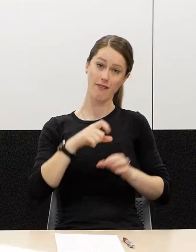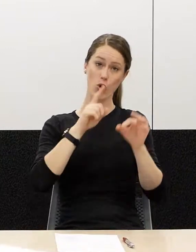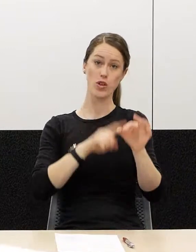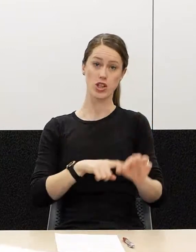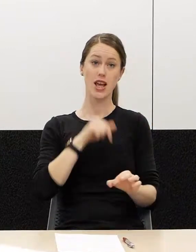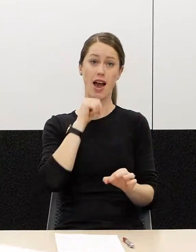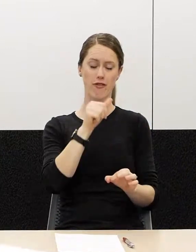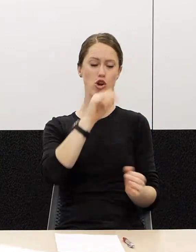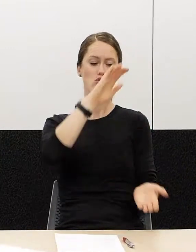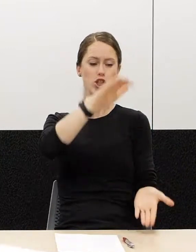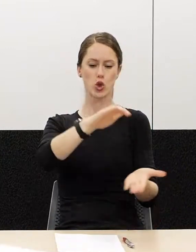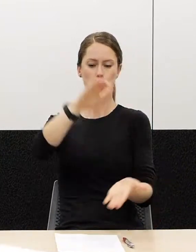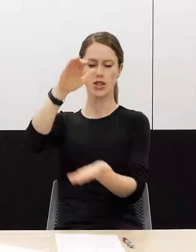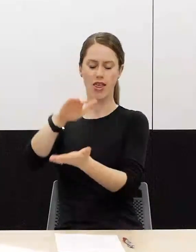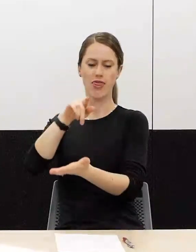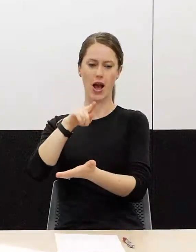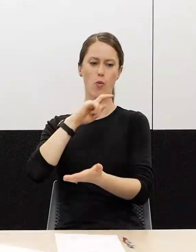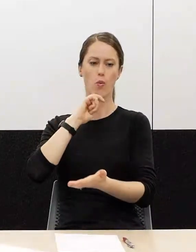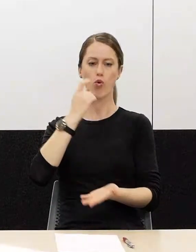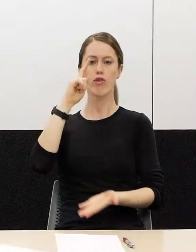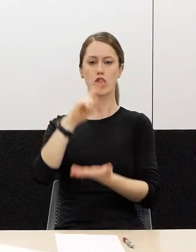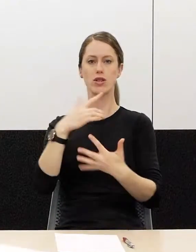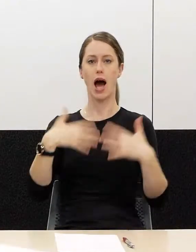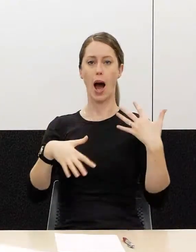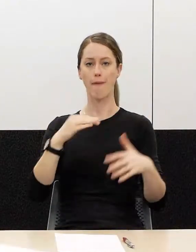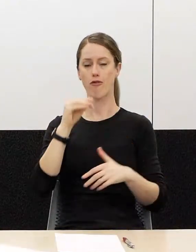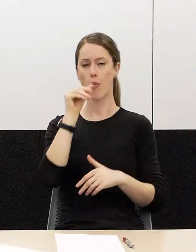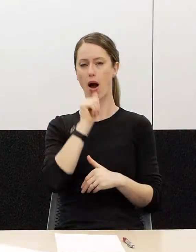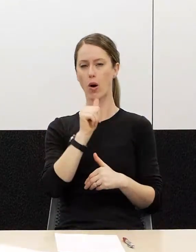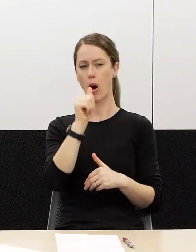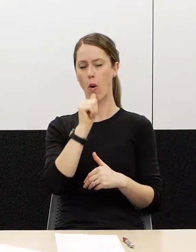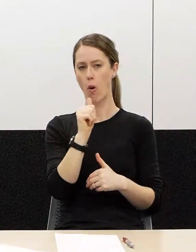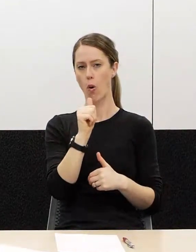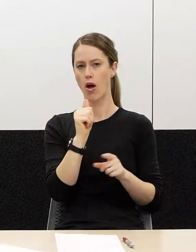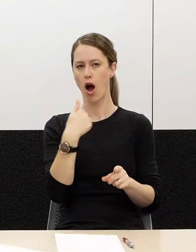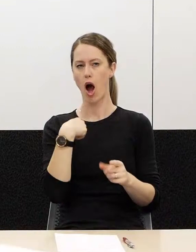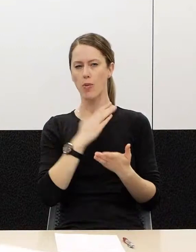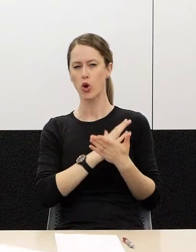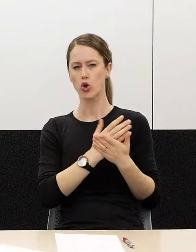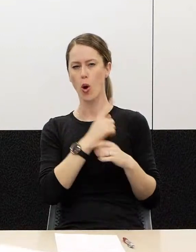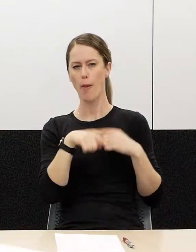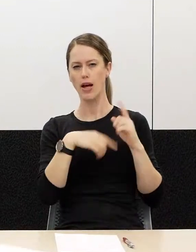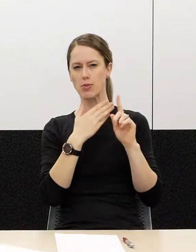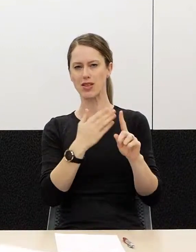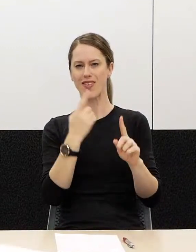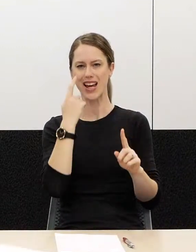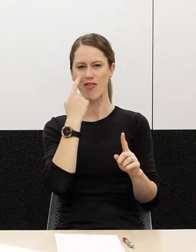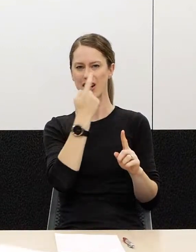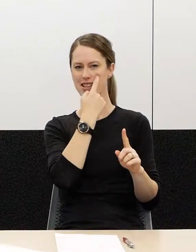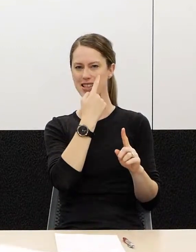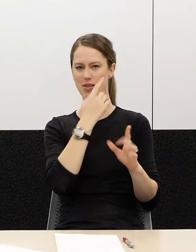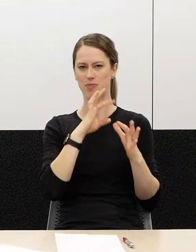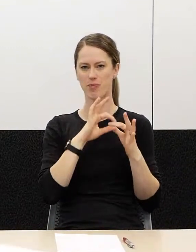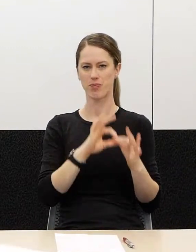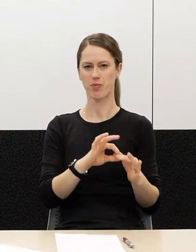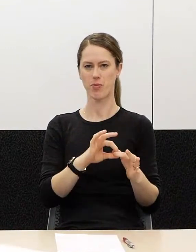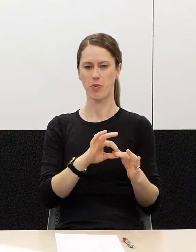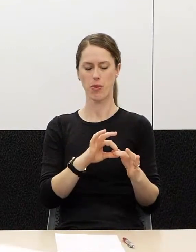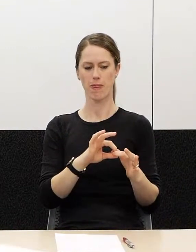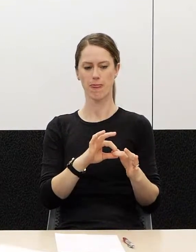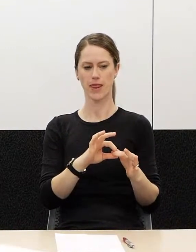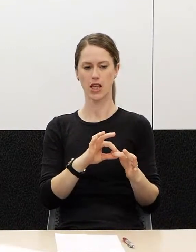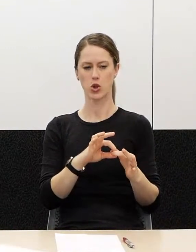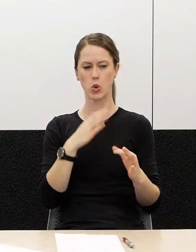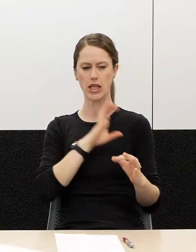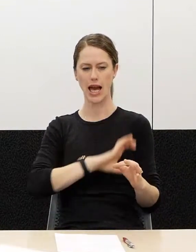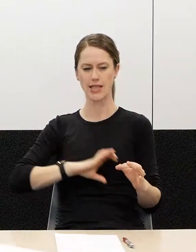those things reduces the harm from alcohol. I'm not sure about the specific evidence about relating to cancer. It would be something that I